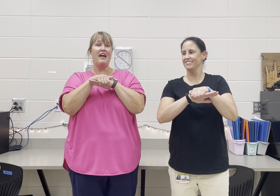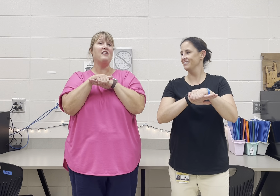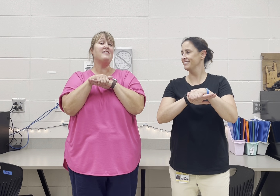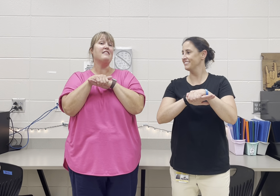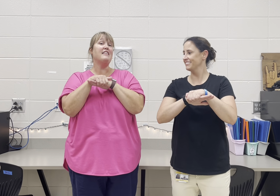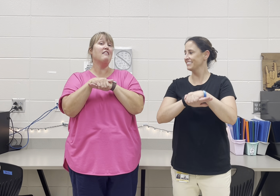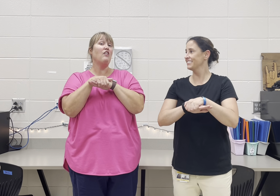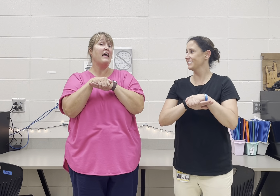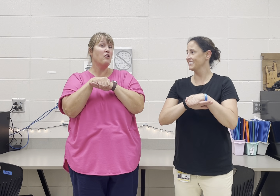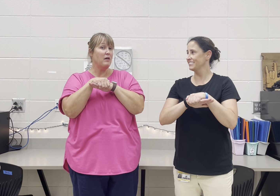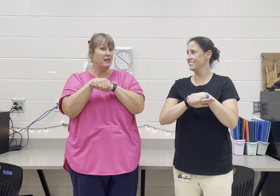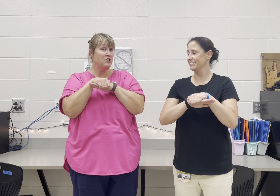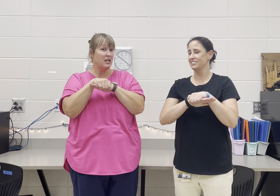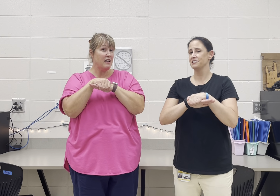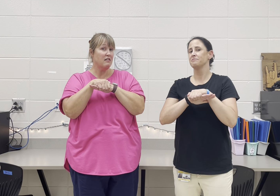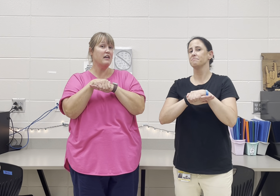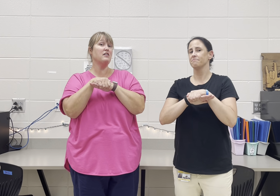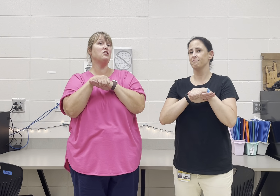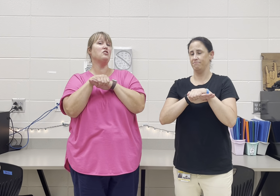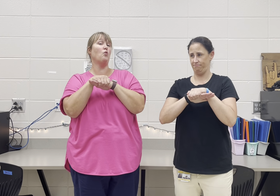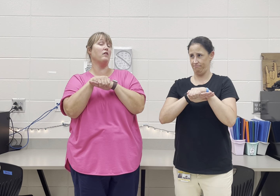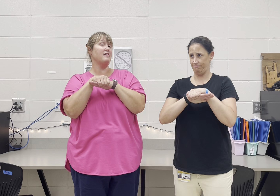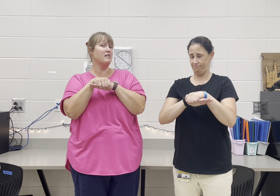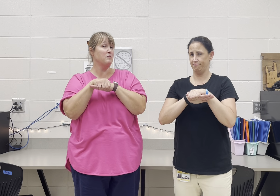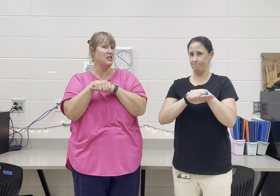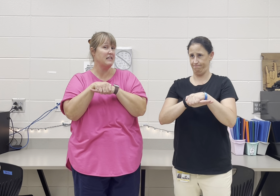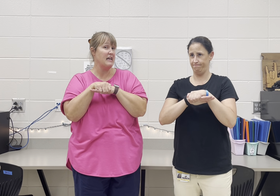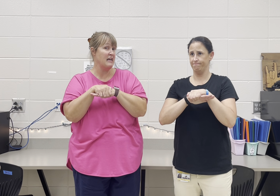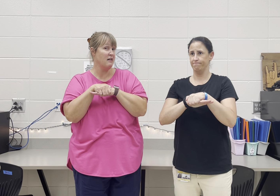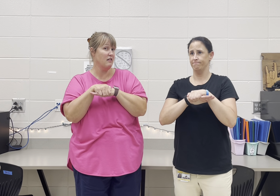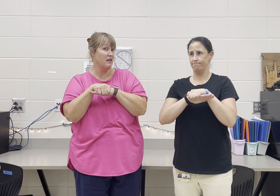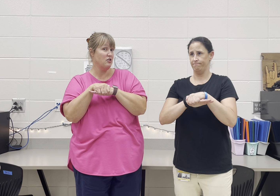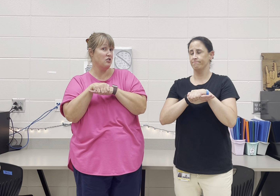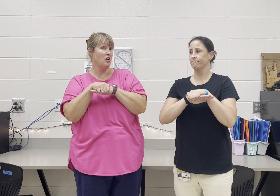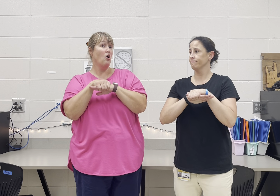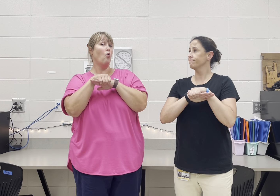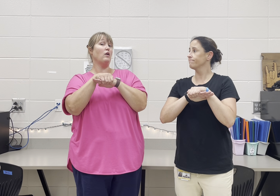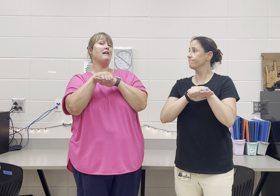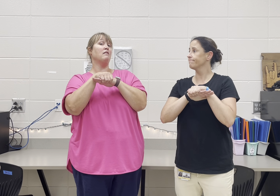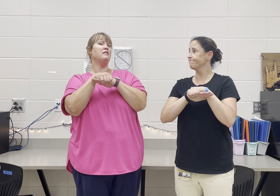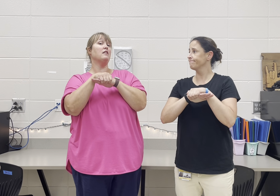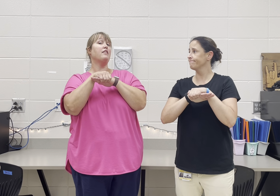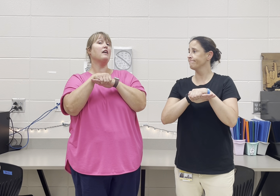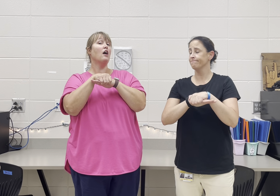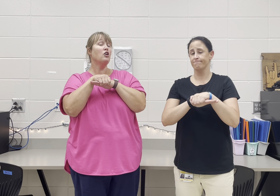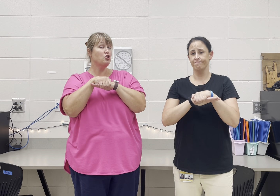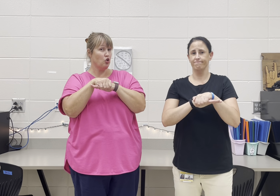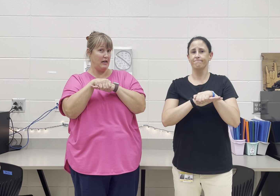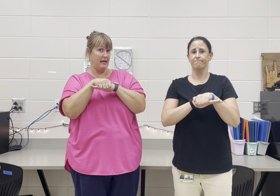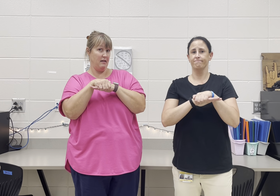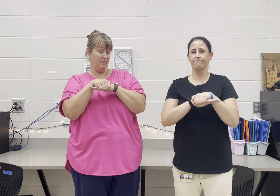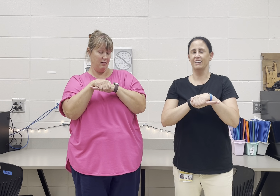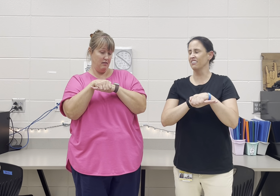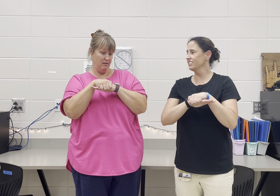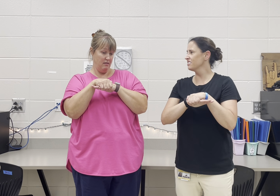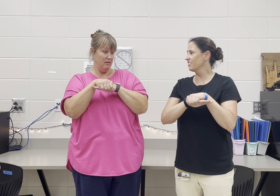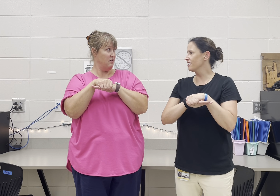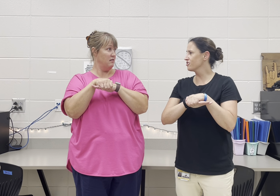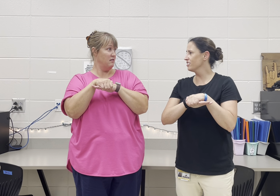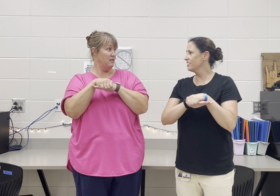this is the language English, or the subject English, or England the country. England's a country? I